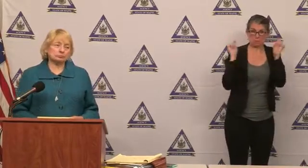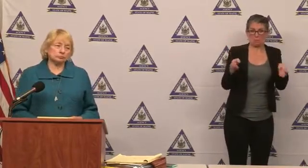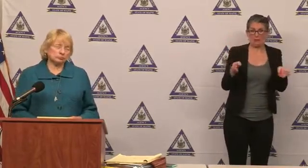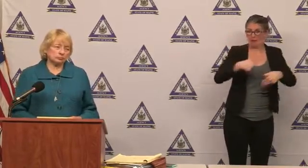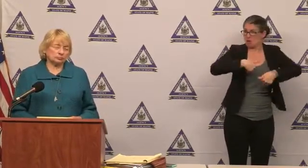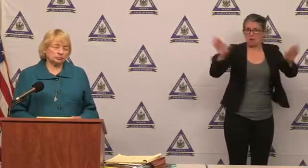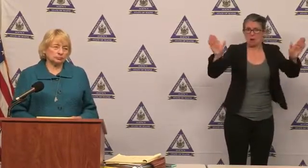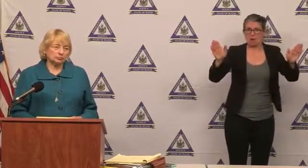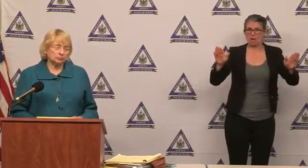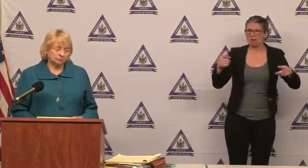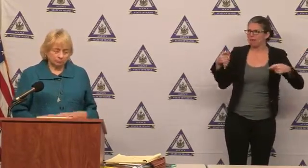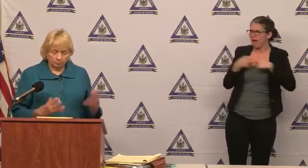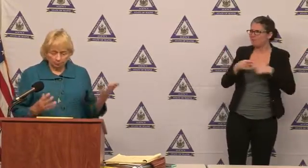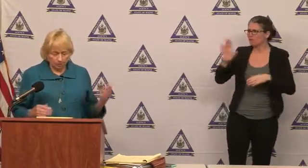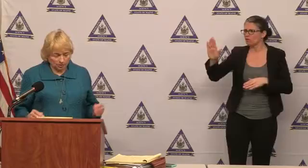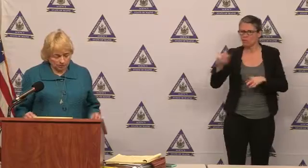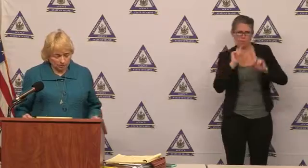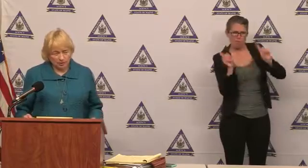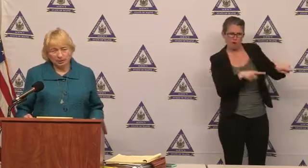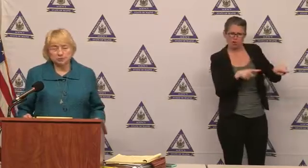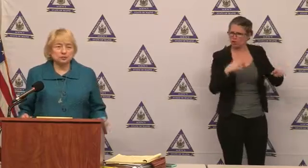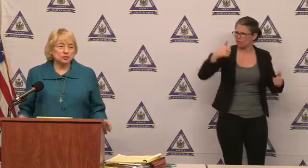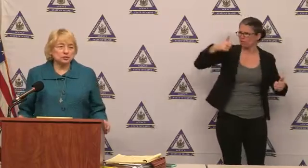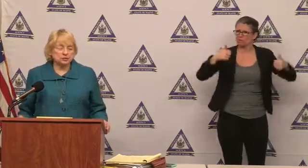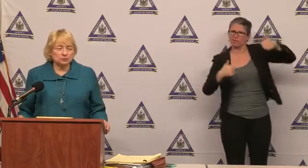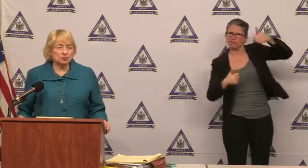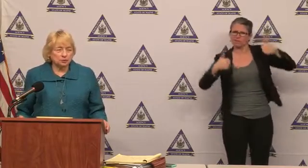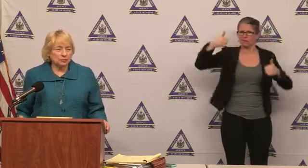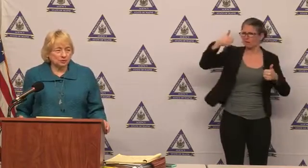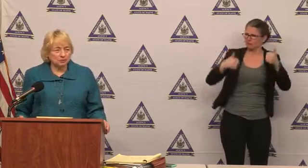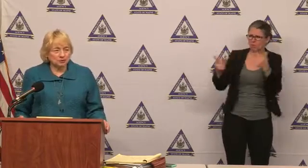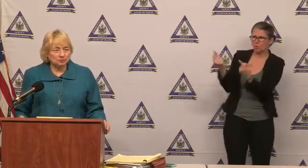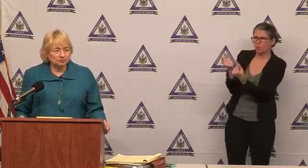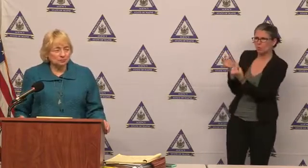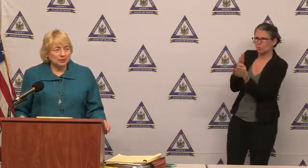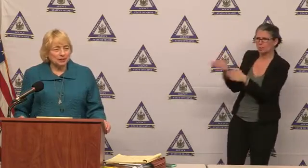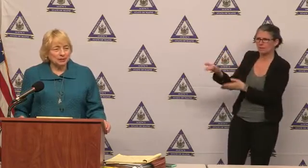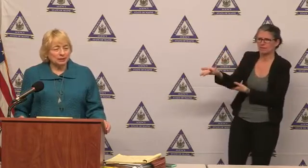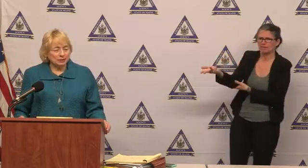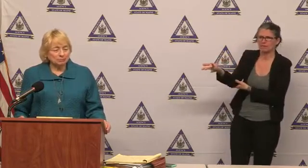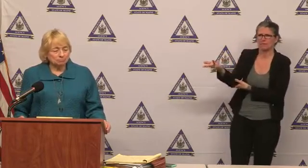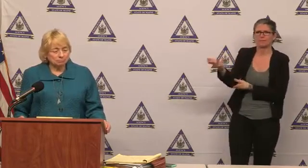order you're just given, what do you do? See, that's really speculative.